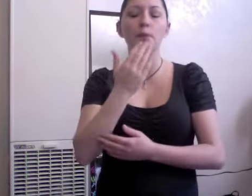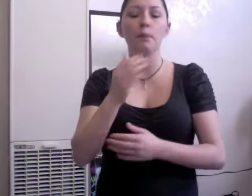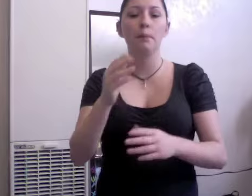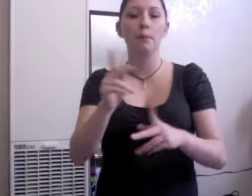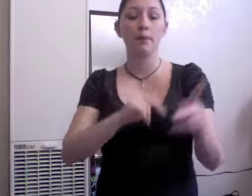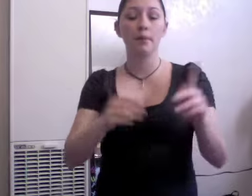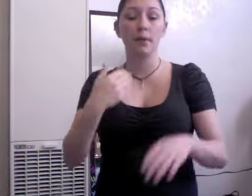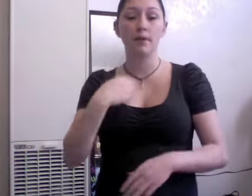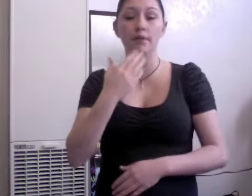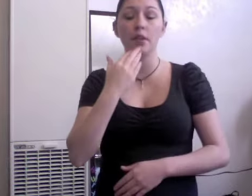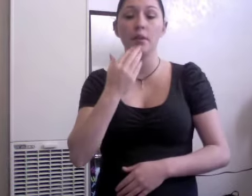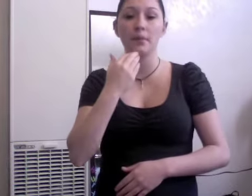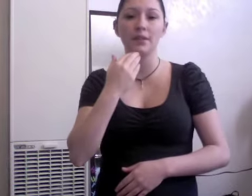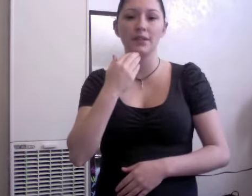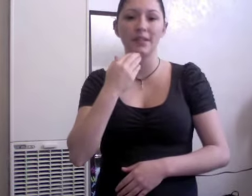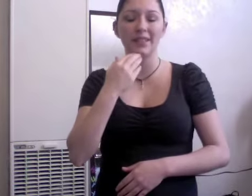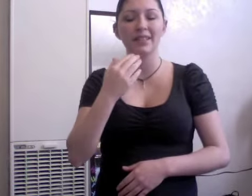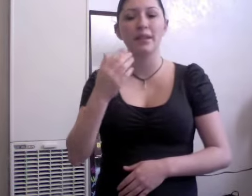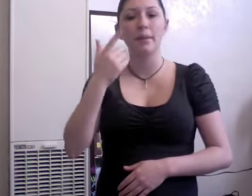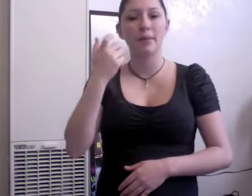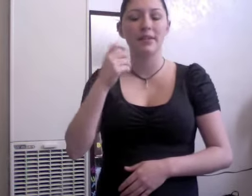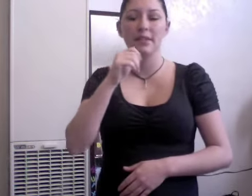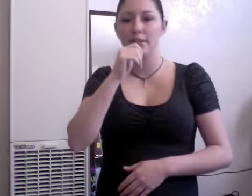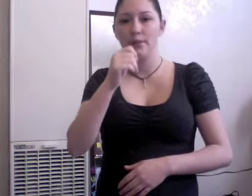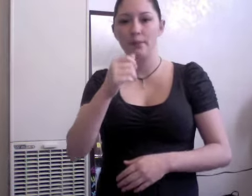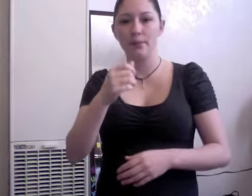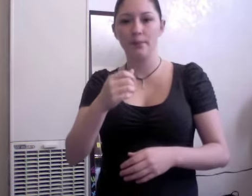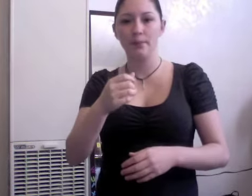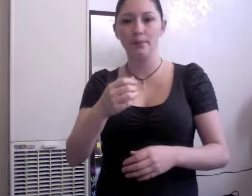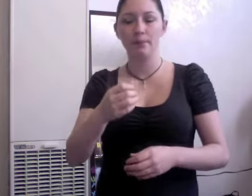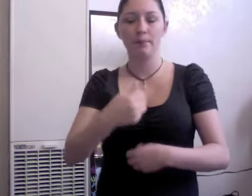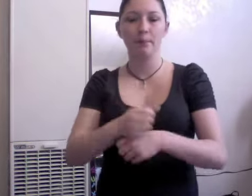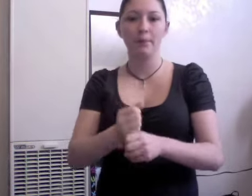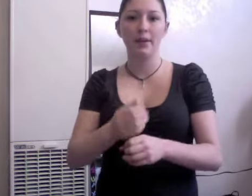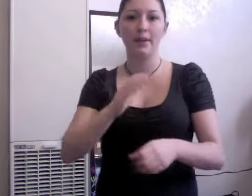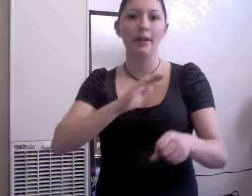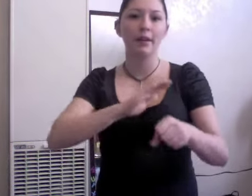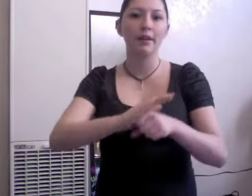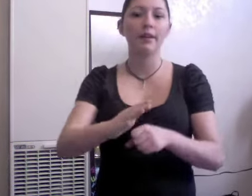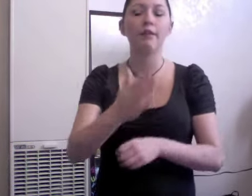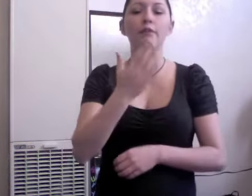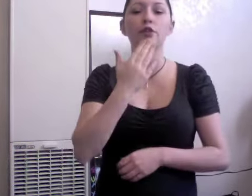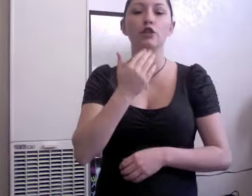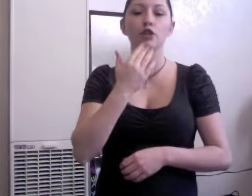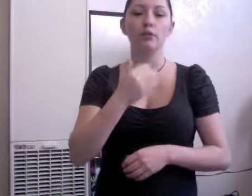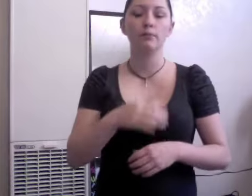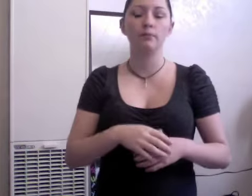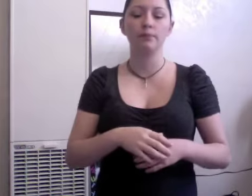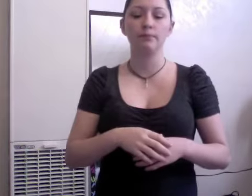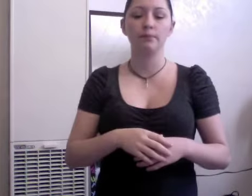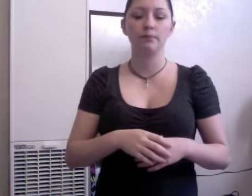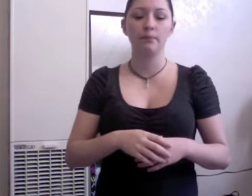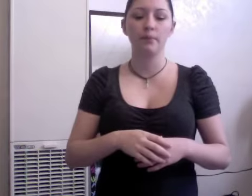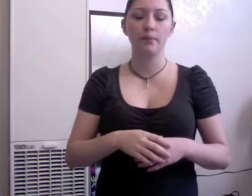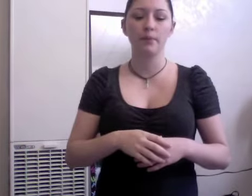the liver is a really large organ that's kind of located next to your stomach, and